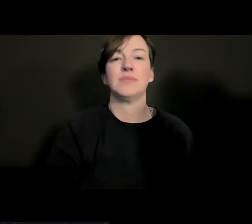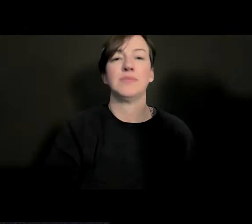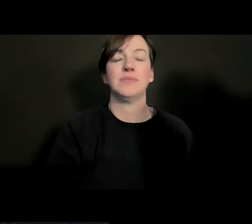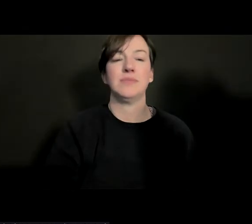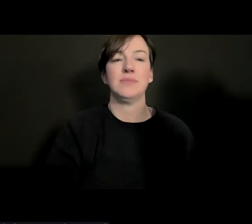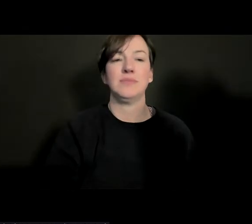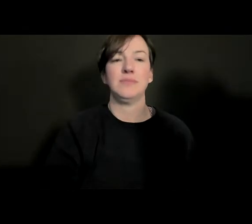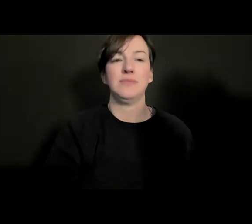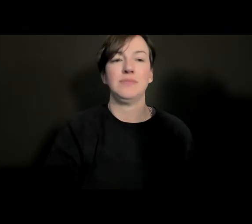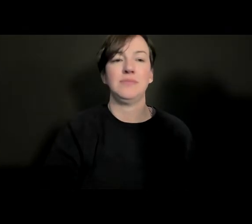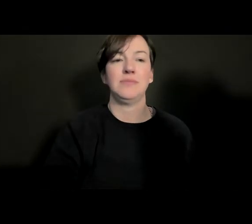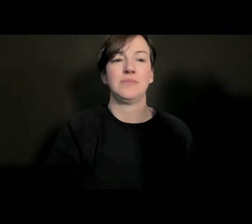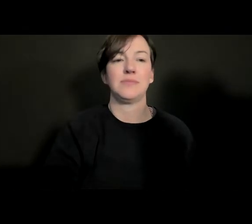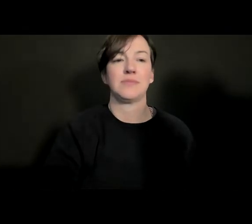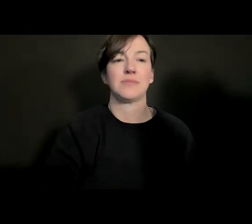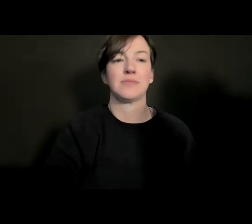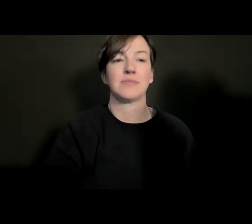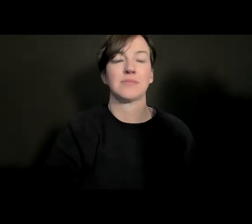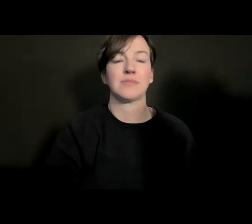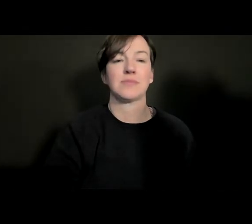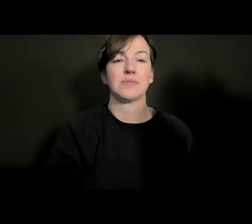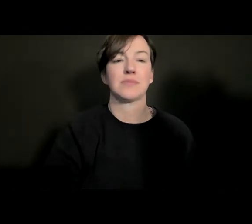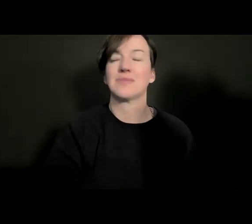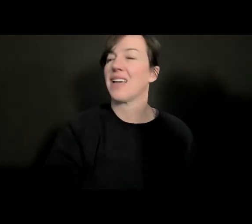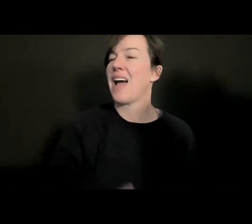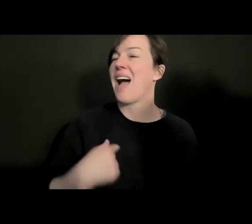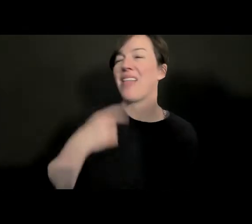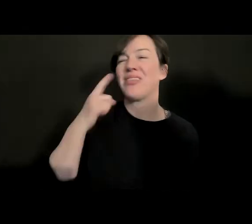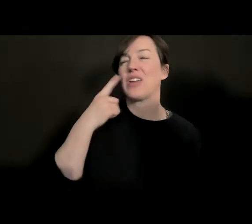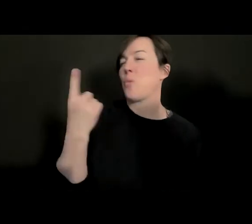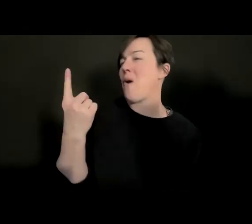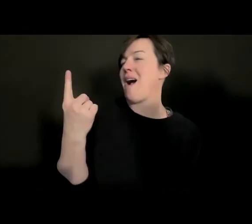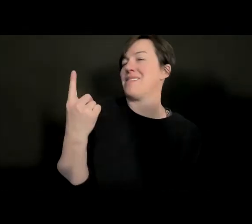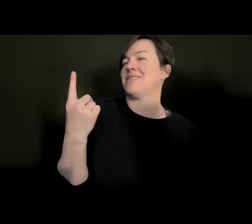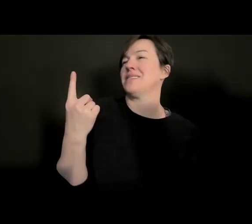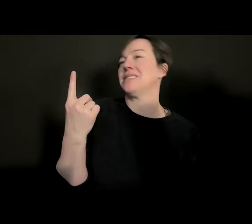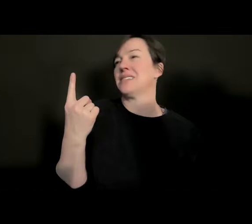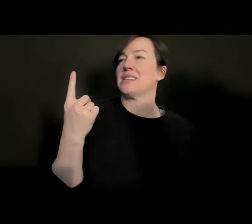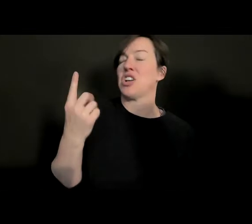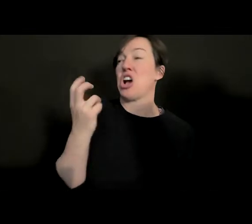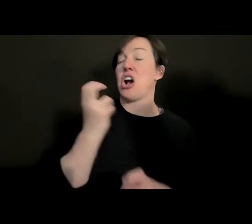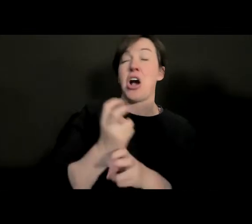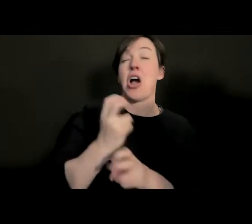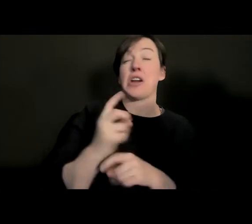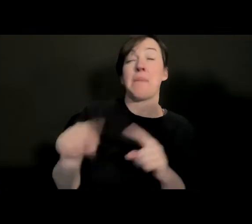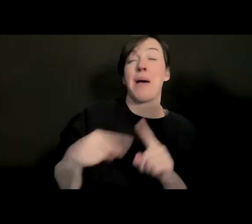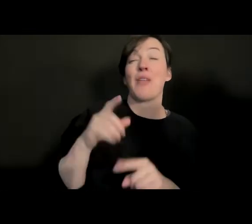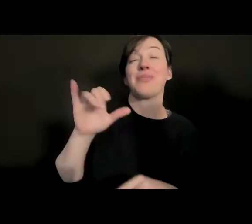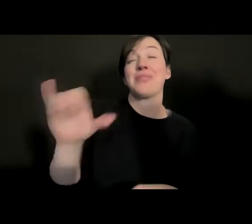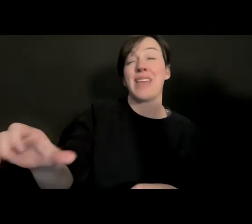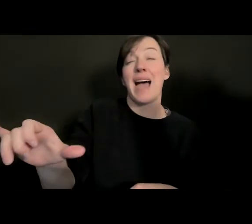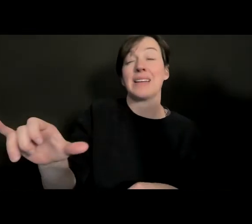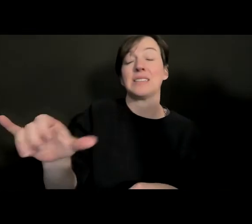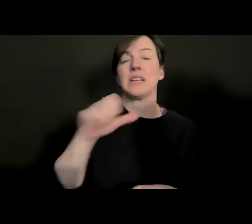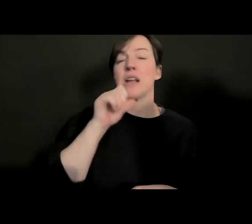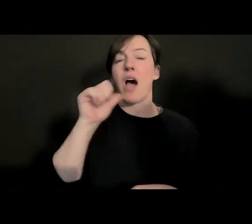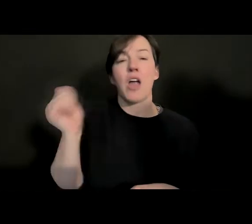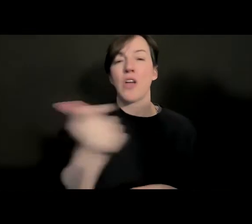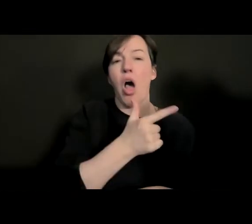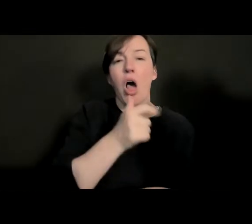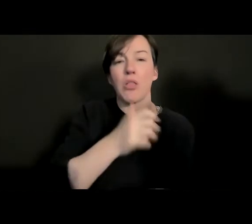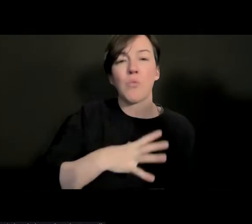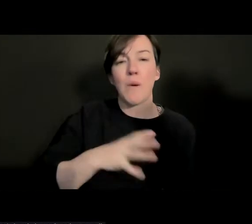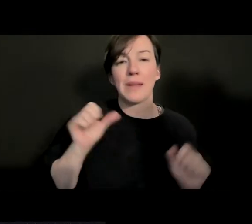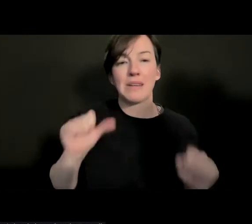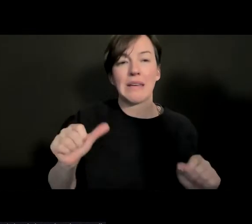Is there any discussion? I think one of the only things that is hard about that is that not all women can have